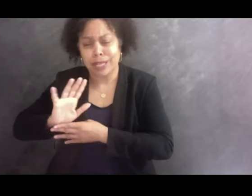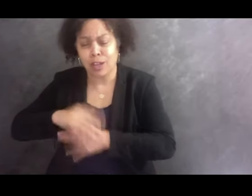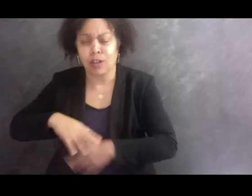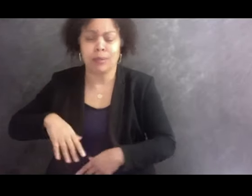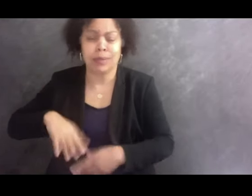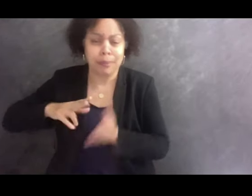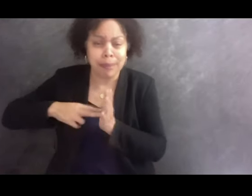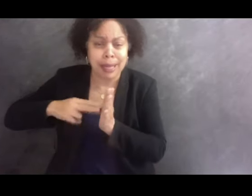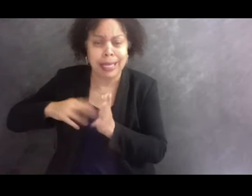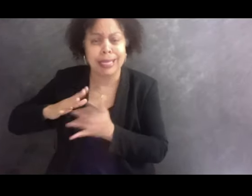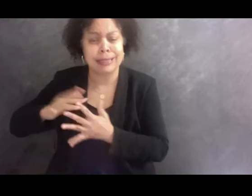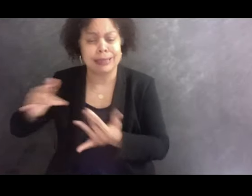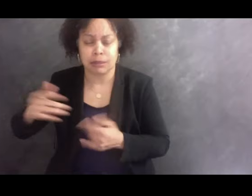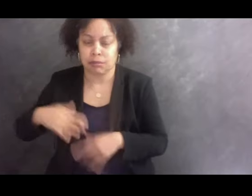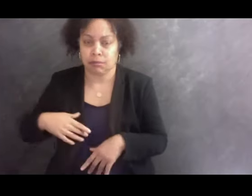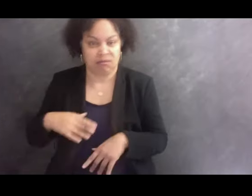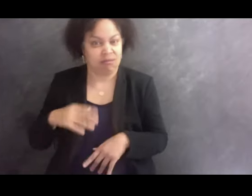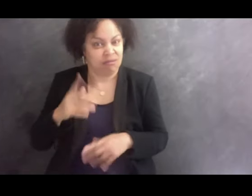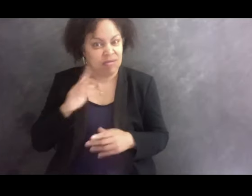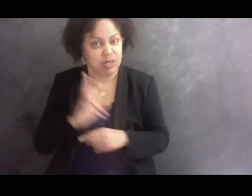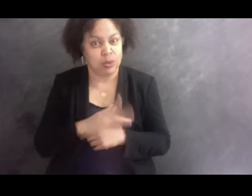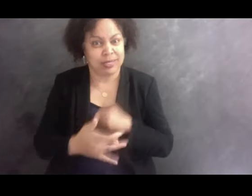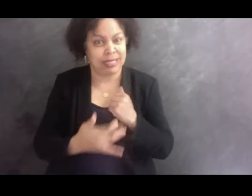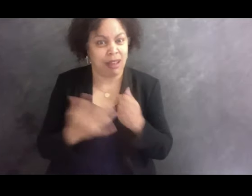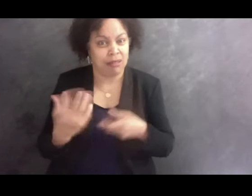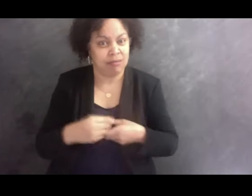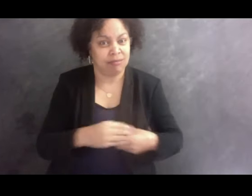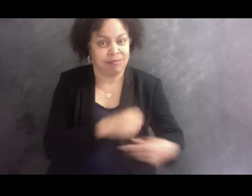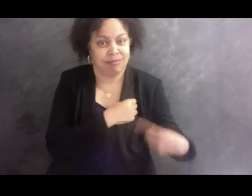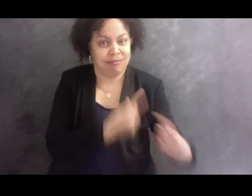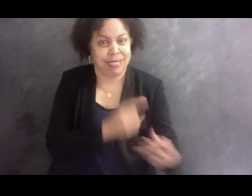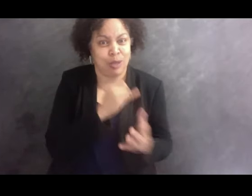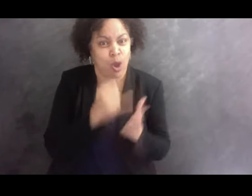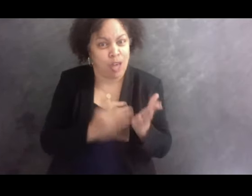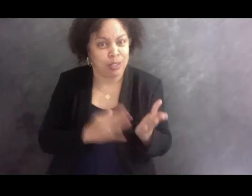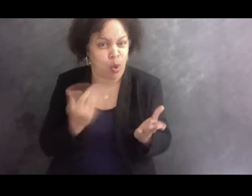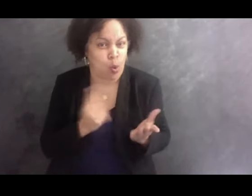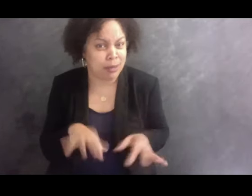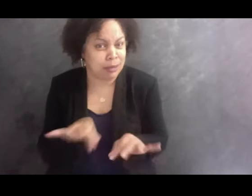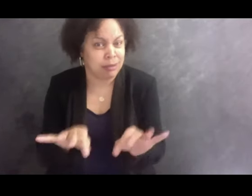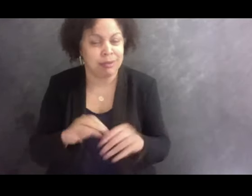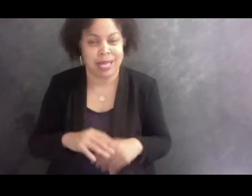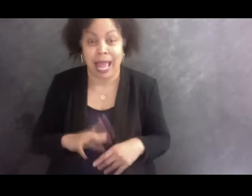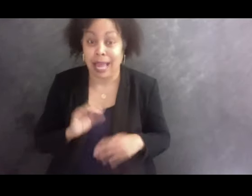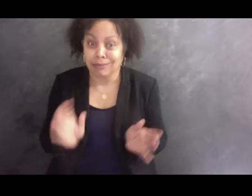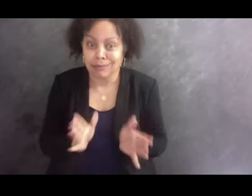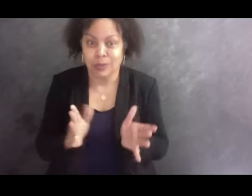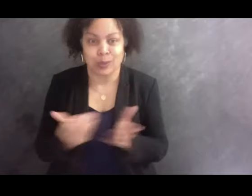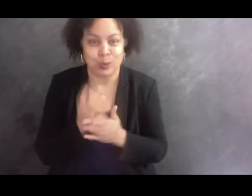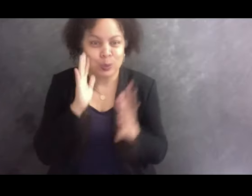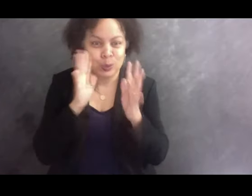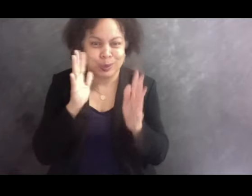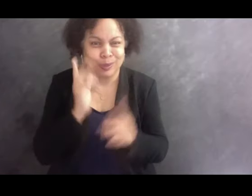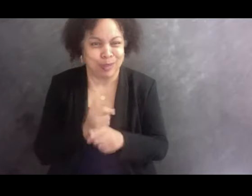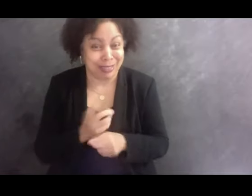paint, have been using in their practices in a variety of ways and driving in many ways developments in the way that we understand